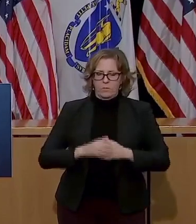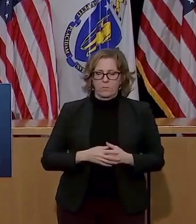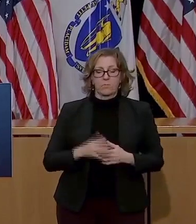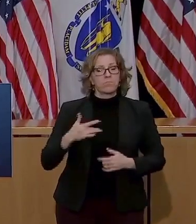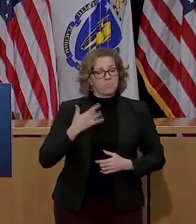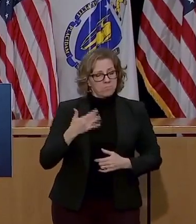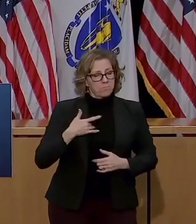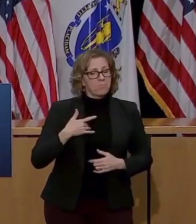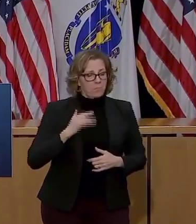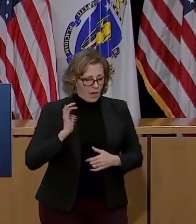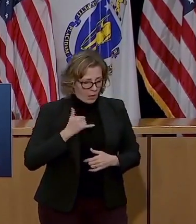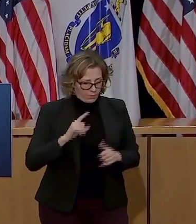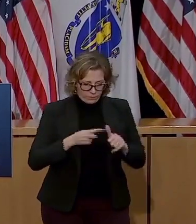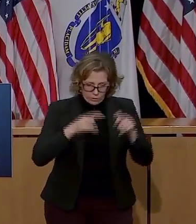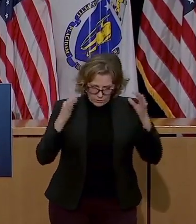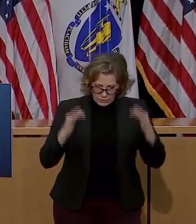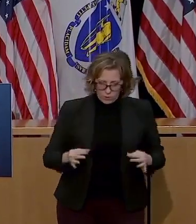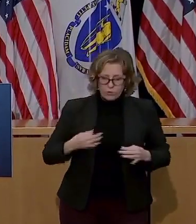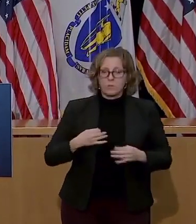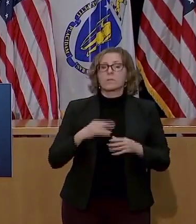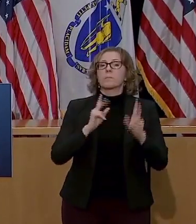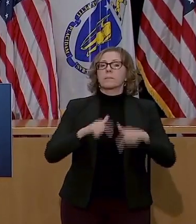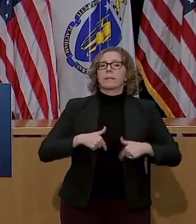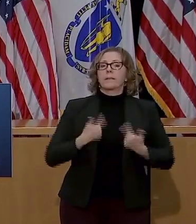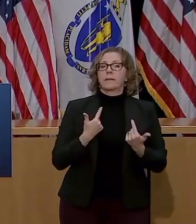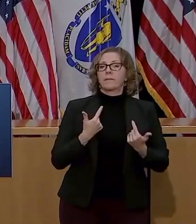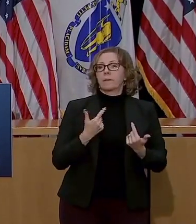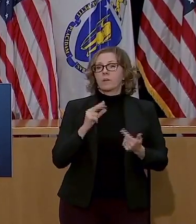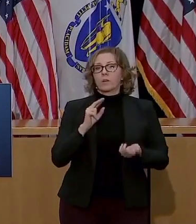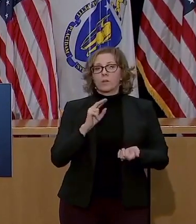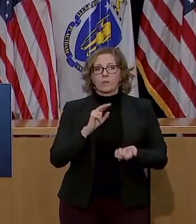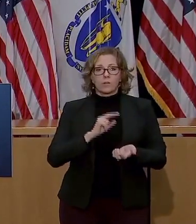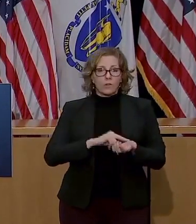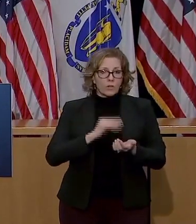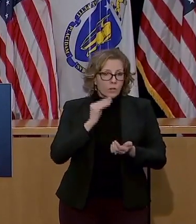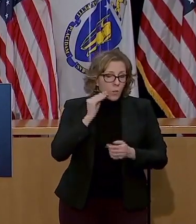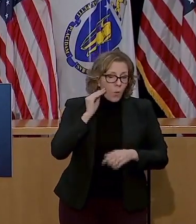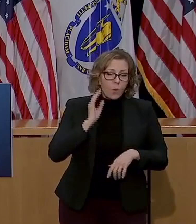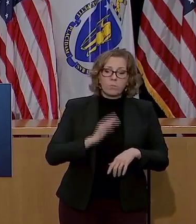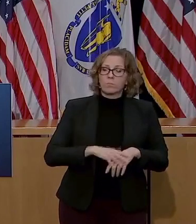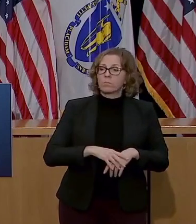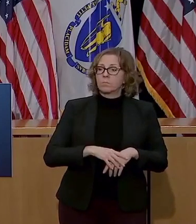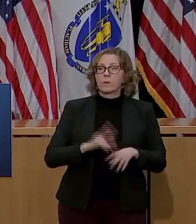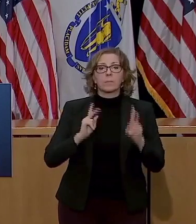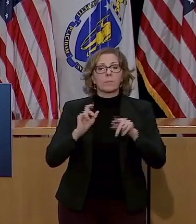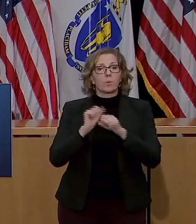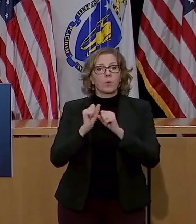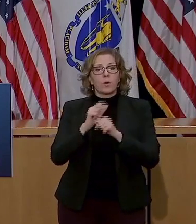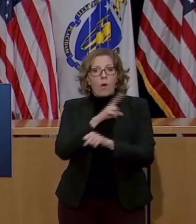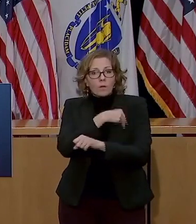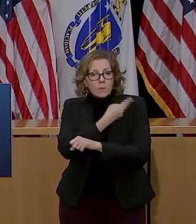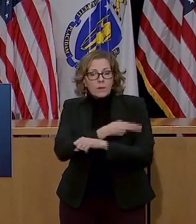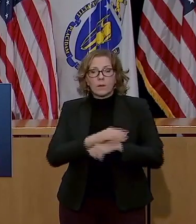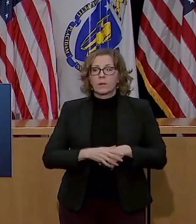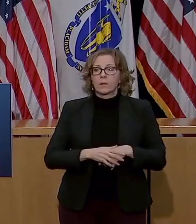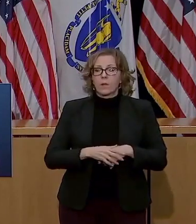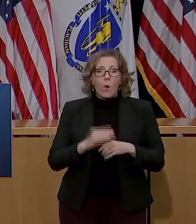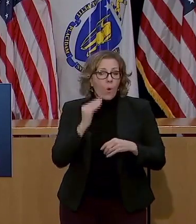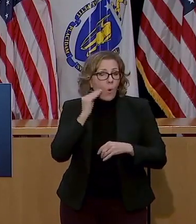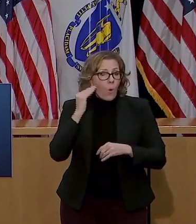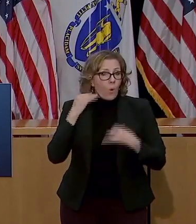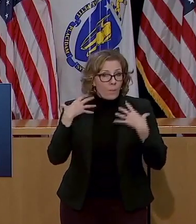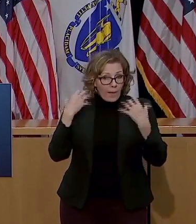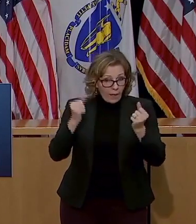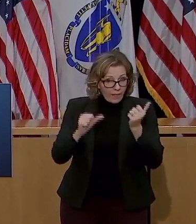care residents and staff, on hospital workers, on home health aides. Remember, home health aides are